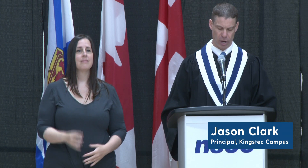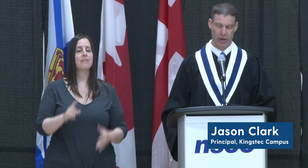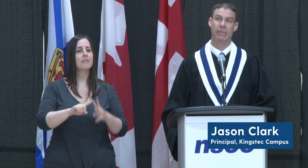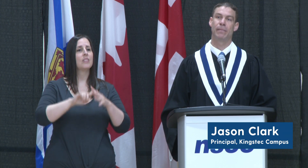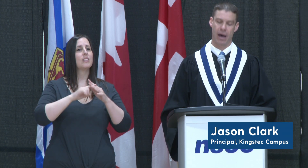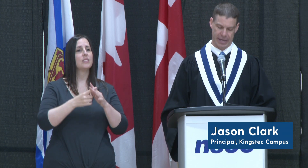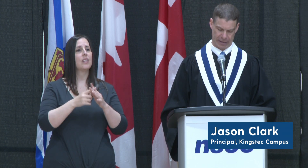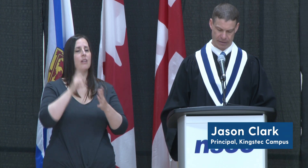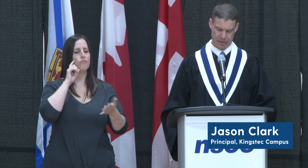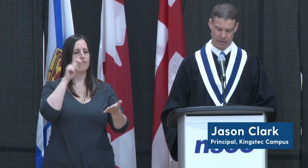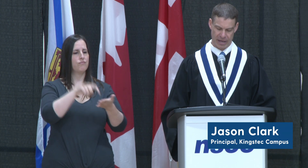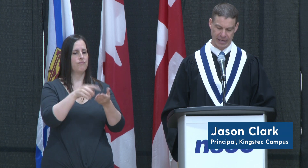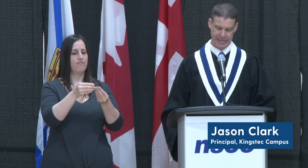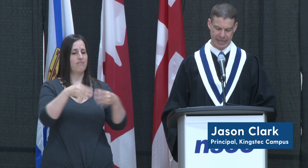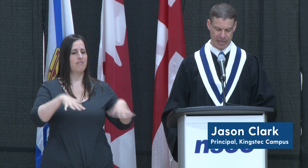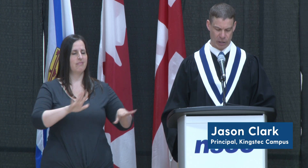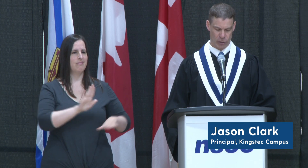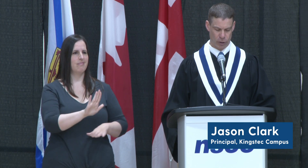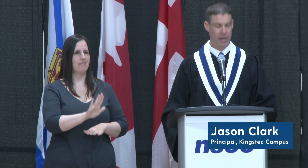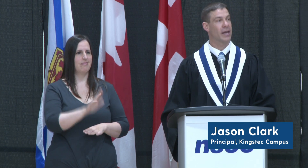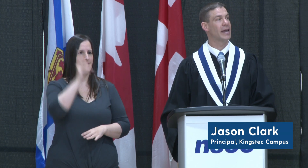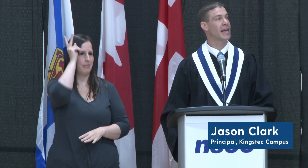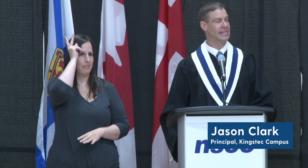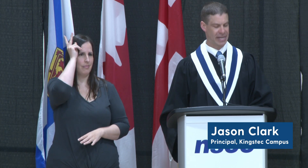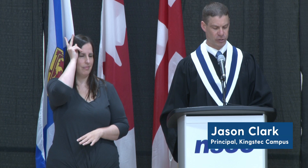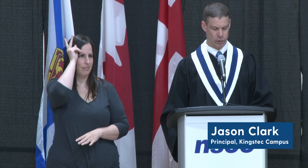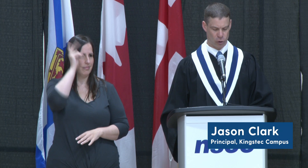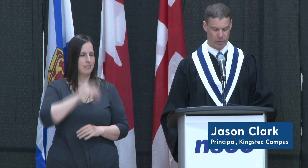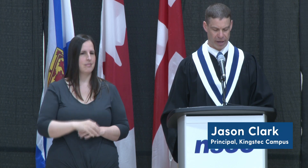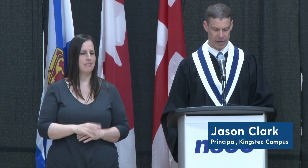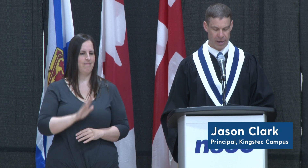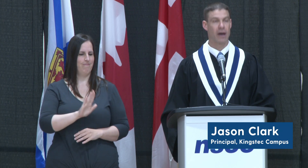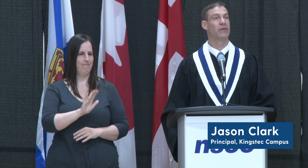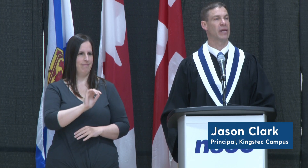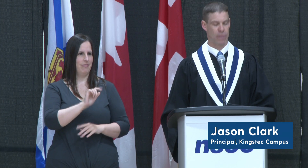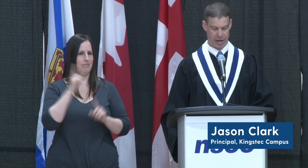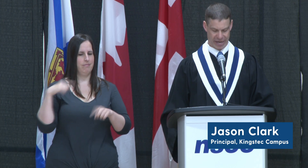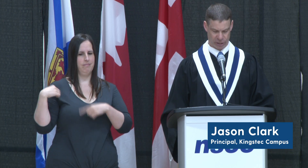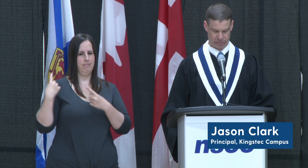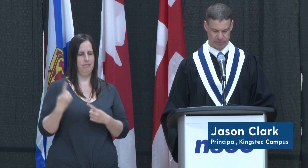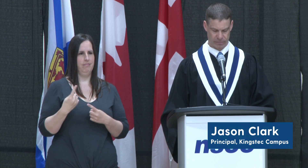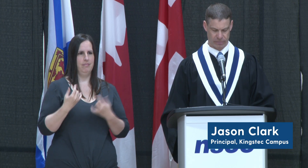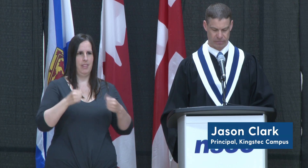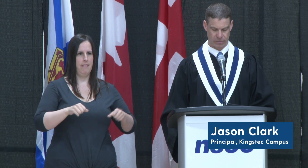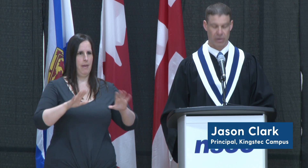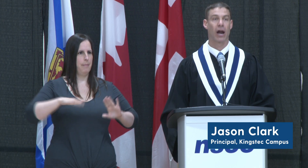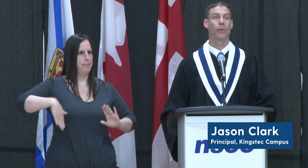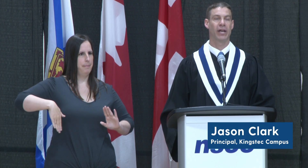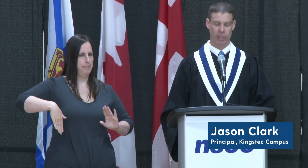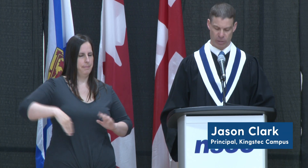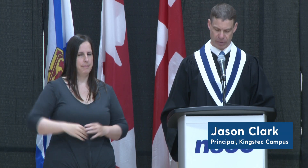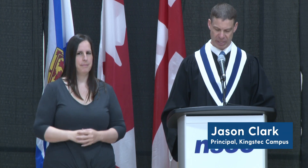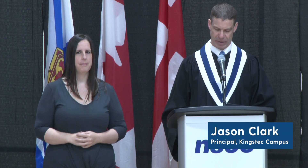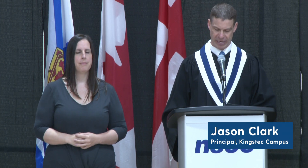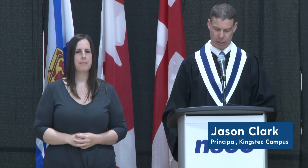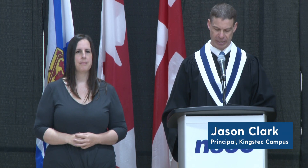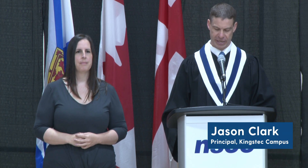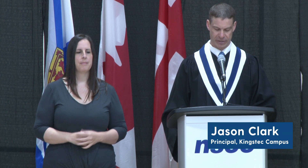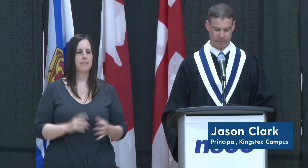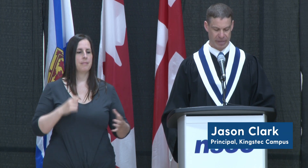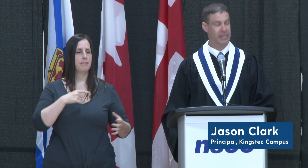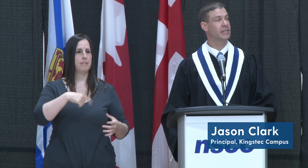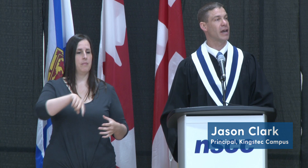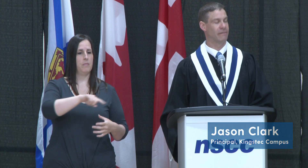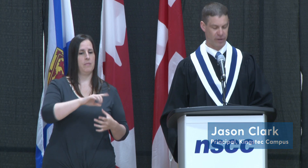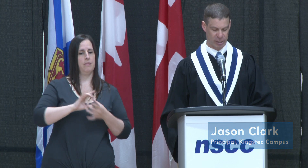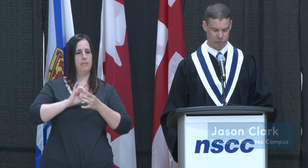acknowledging that we are in Mi'kma'ki, the unceded territory and ancestral homeland of the Mi'kmaq Nation. Our relationship is based on a